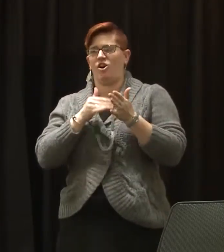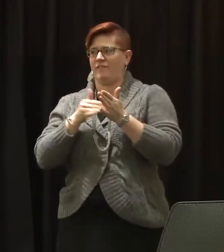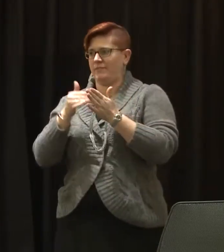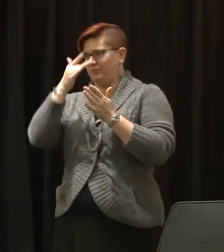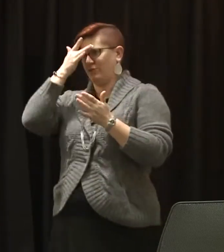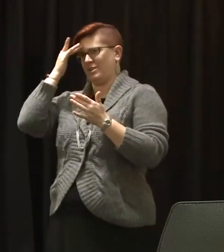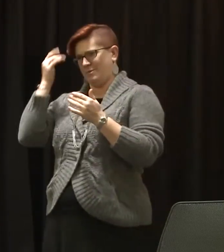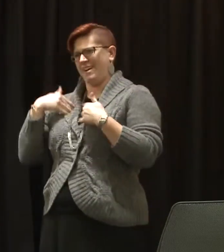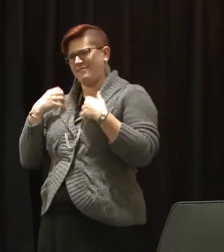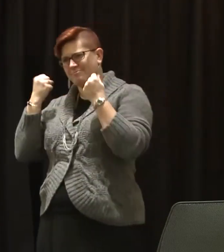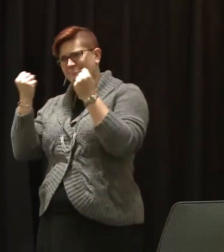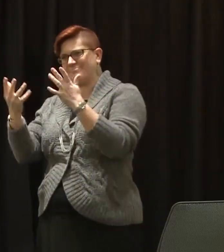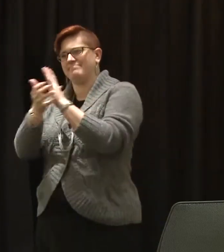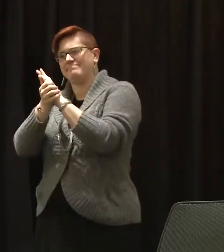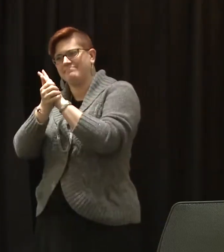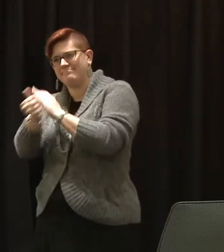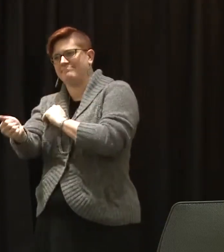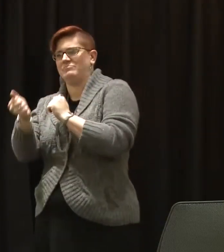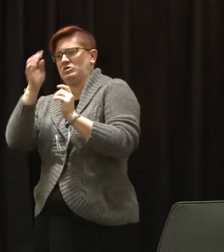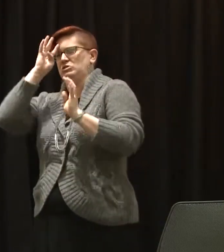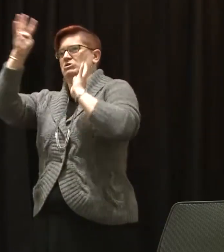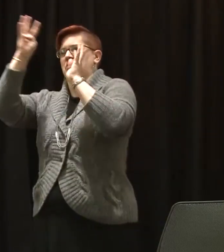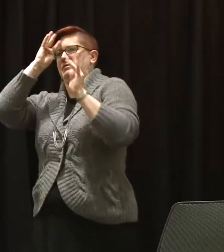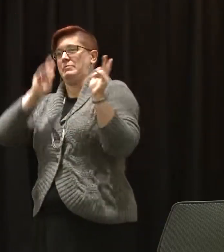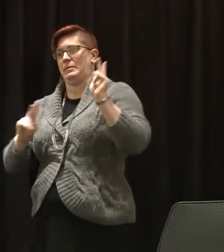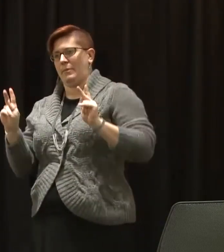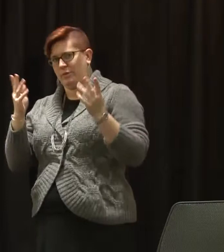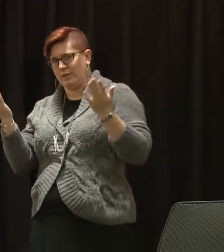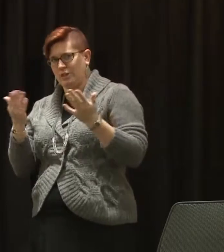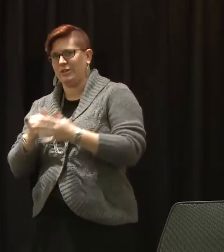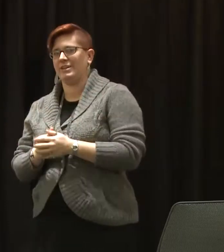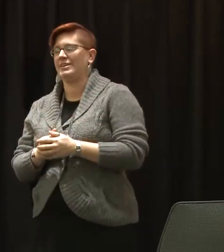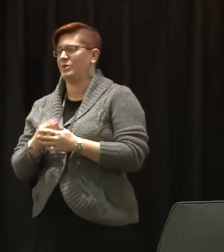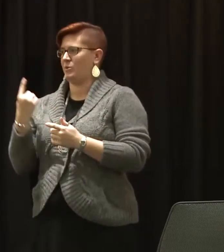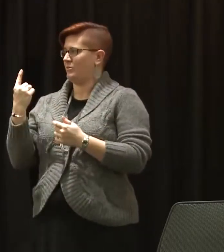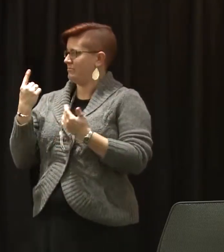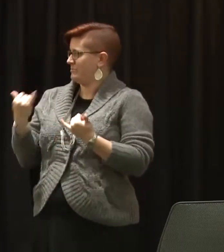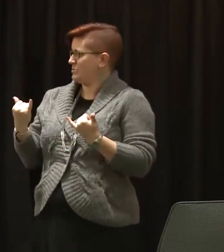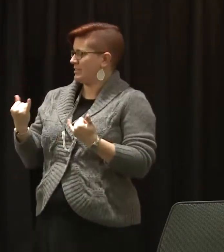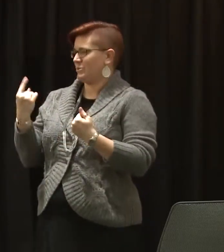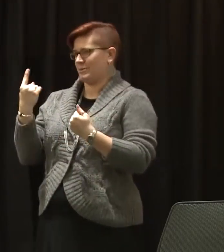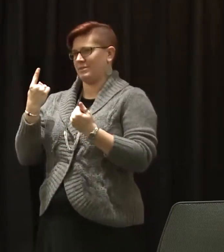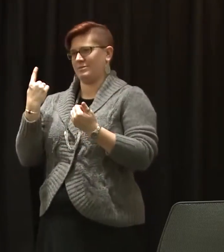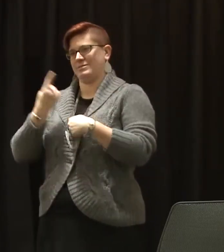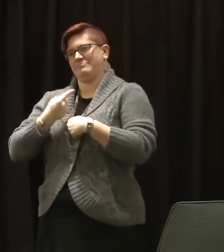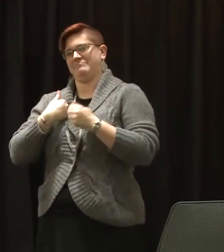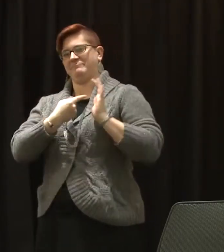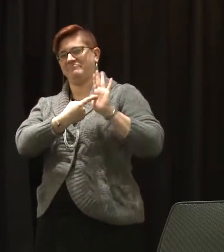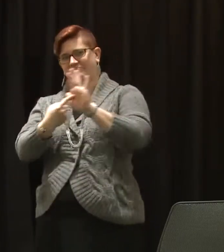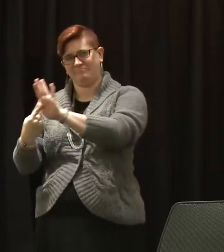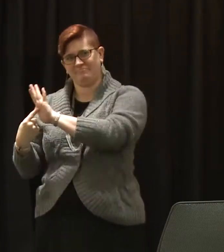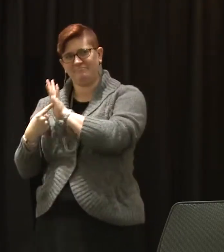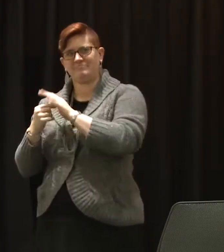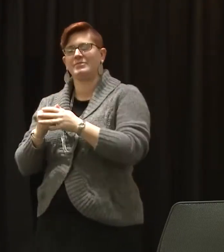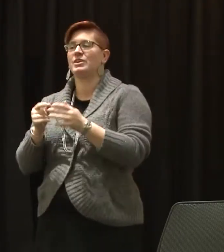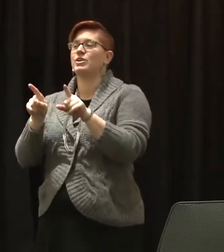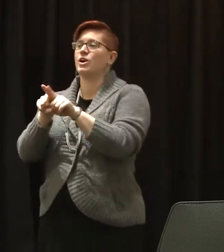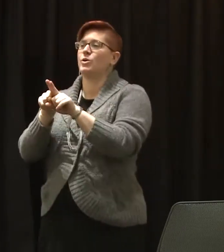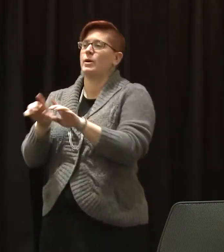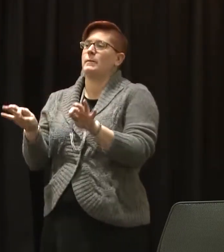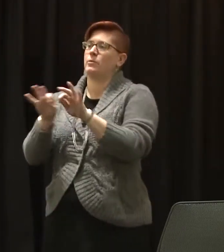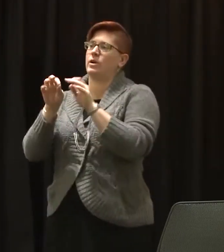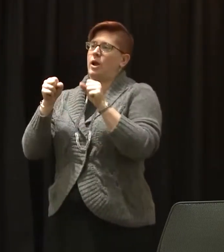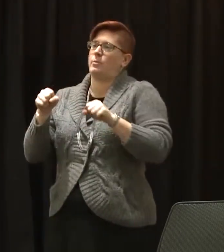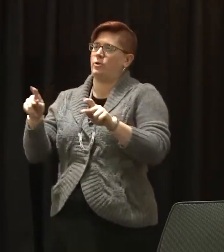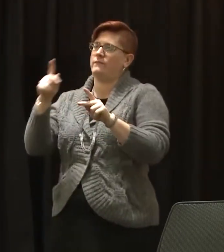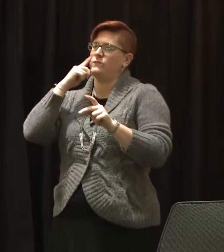quite a few talented, creative individuals here. And today is one way we can show that. It's also an important